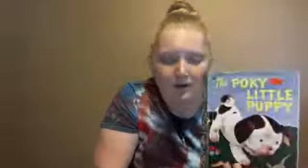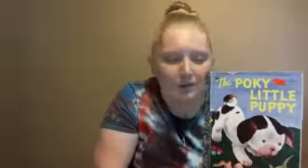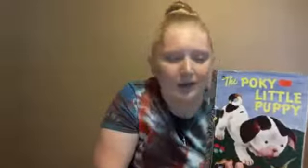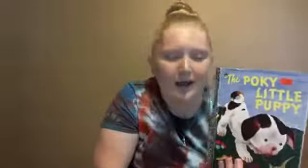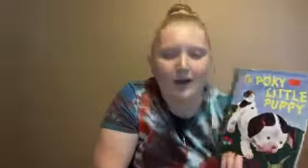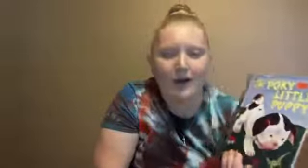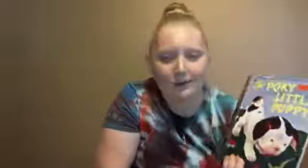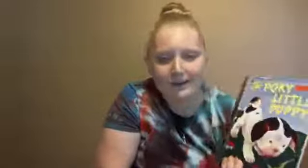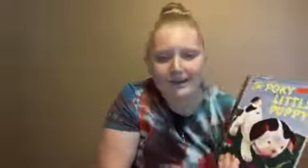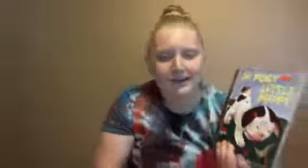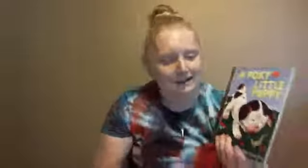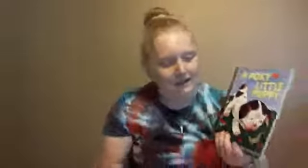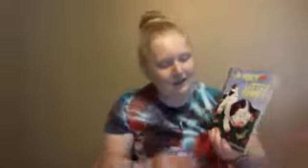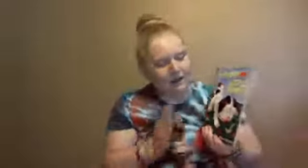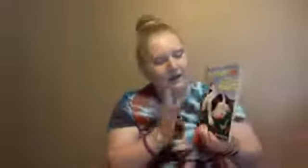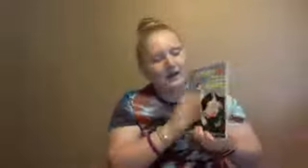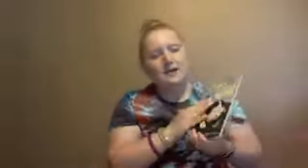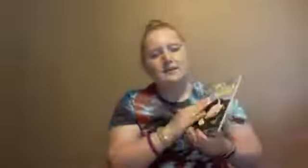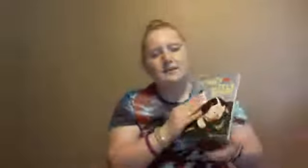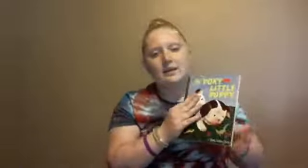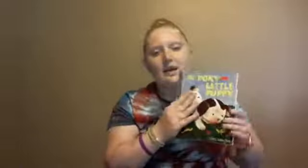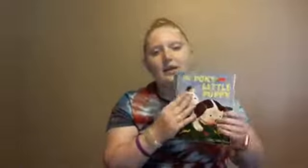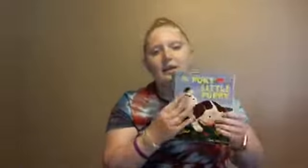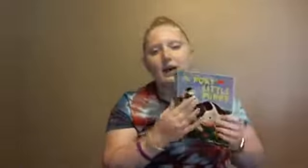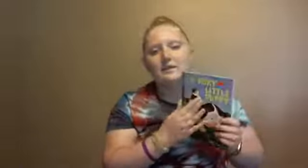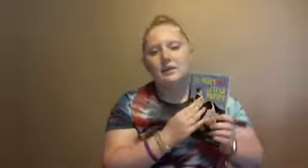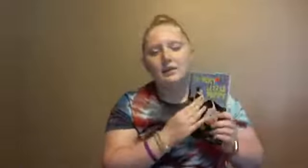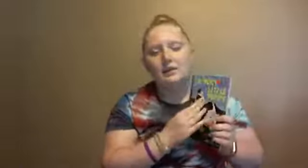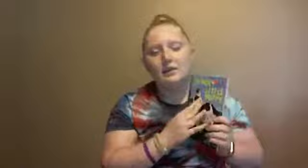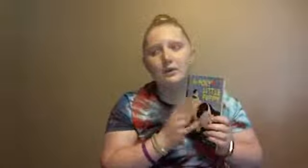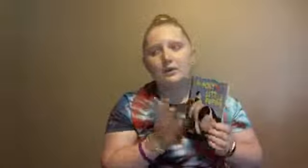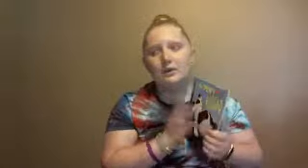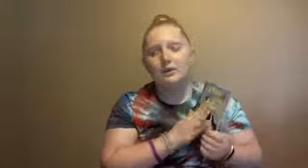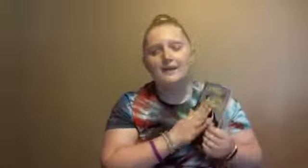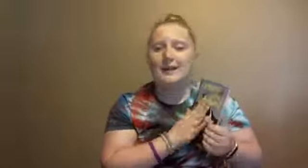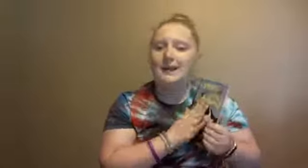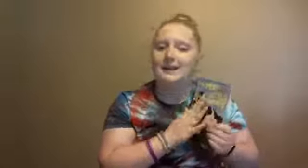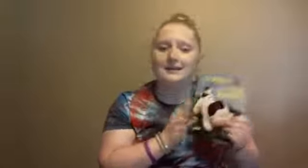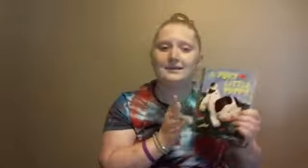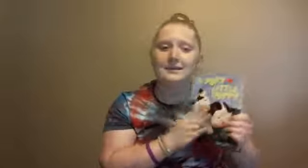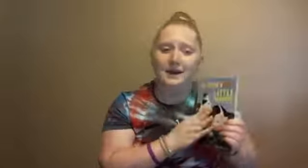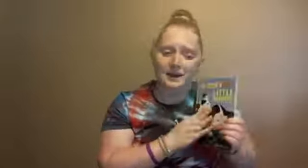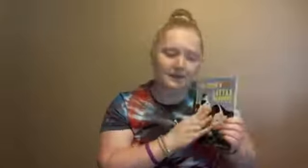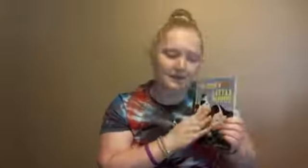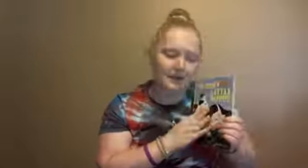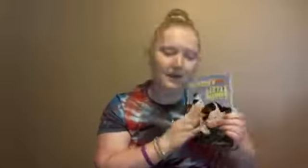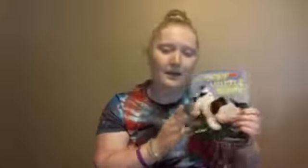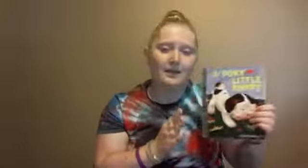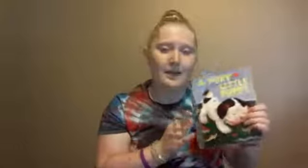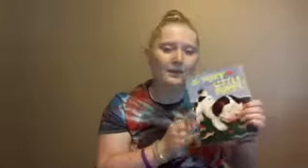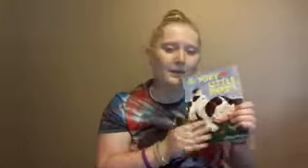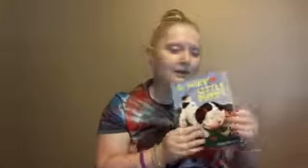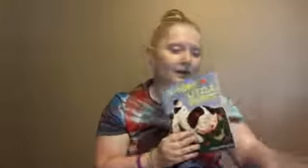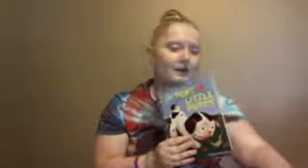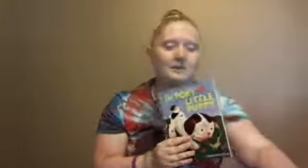what I always like to tell you is that as you're going through, if you see any signs that we talked